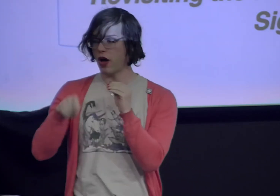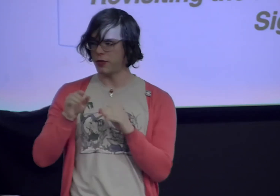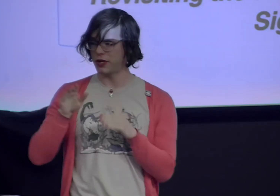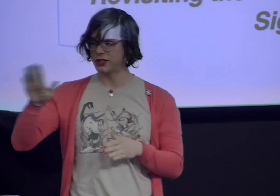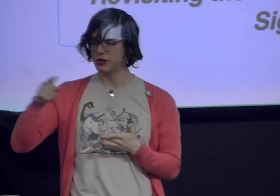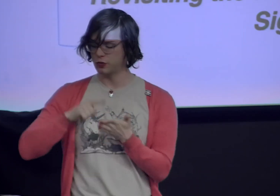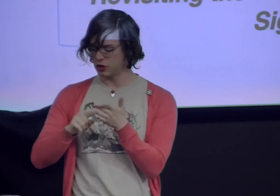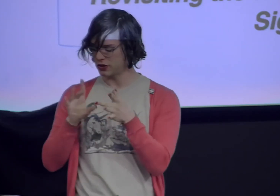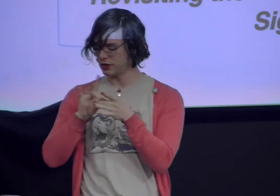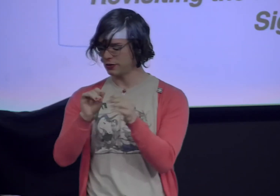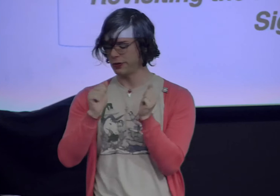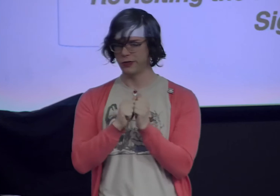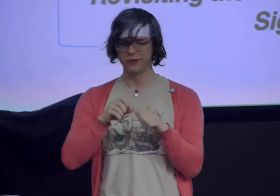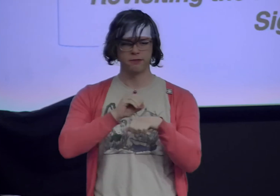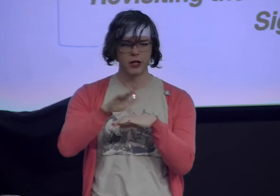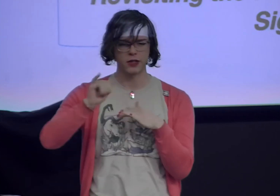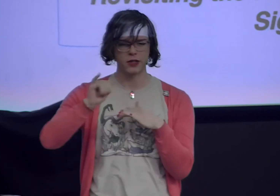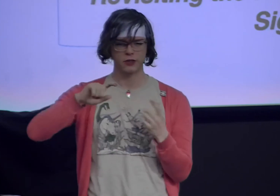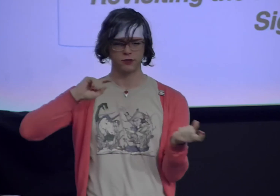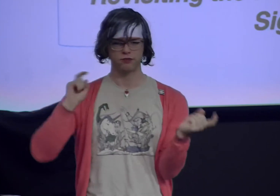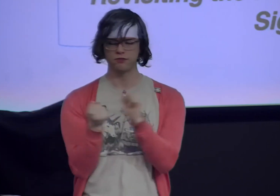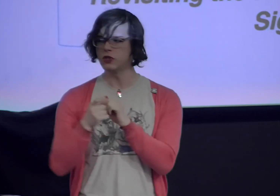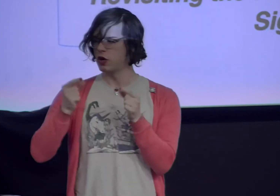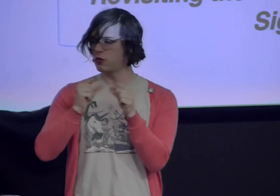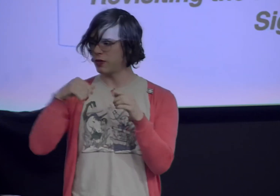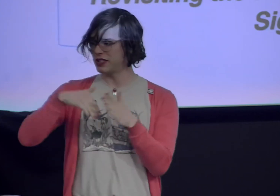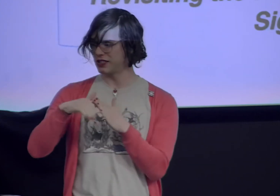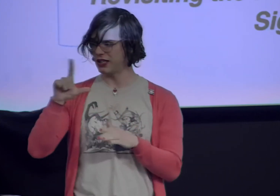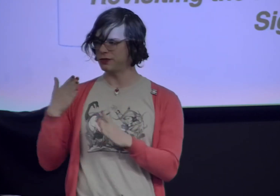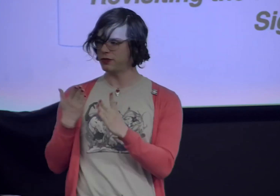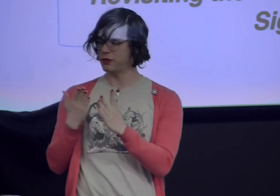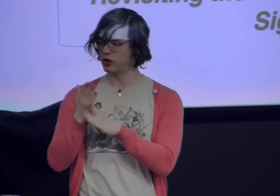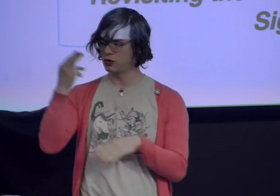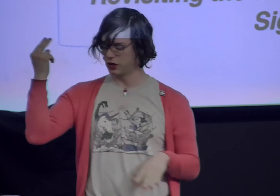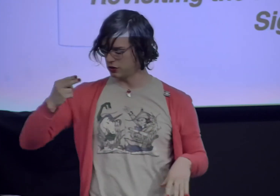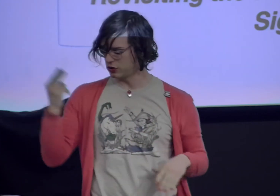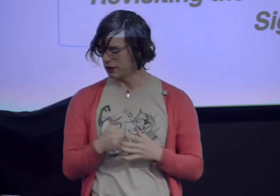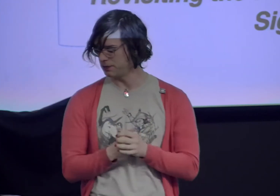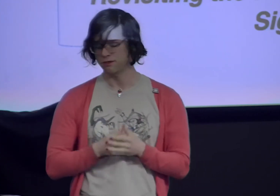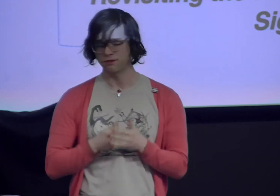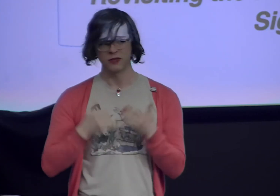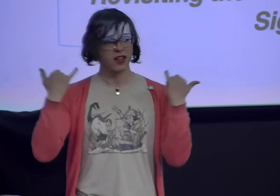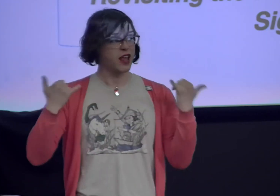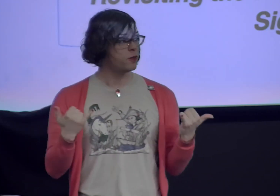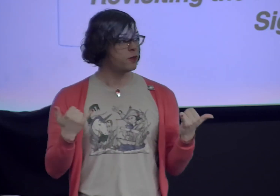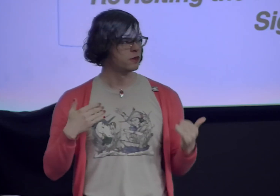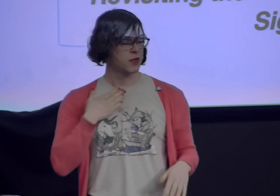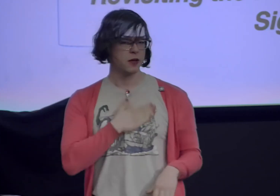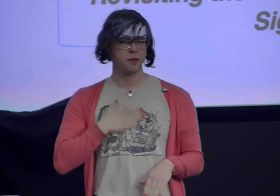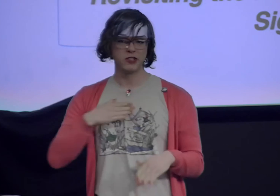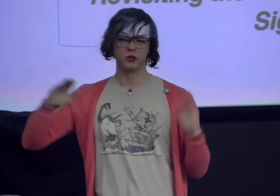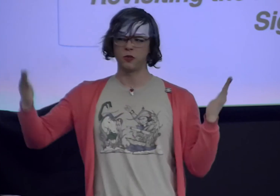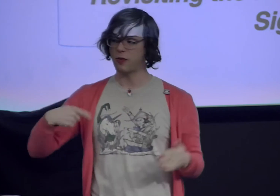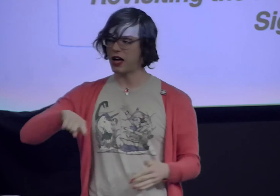Today, we will learn more about Dr. Supalla's research on factors influencing the development of sign language grammar across generations